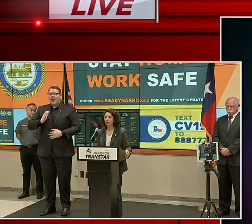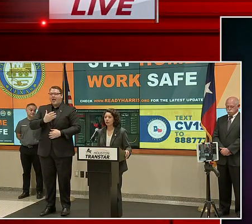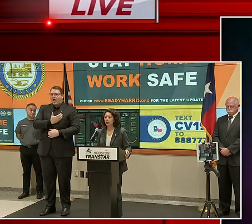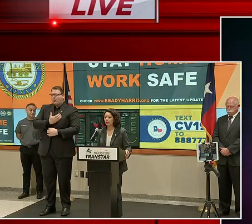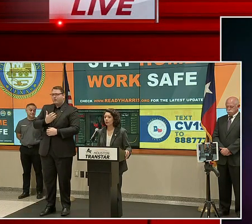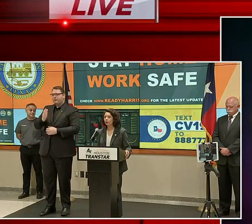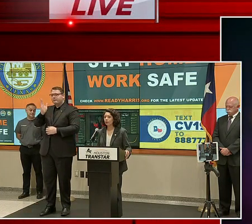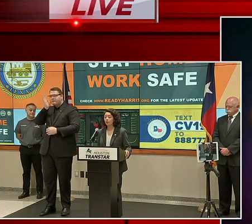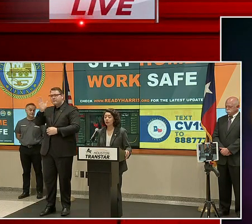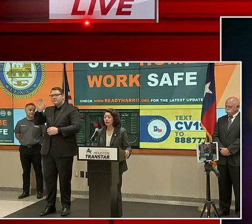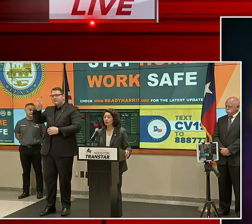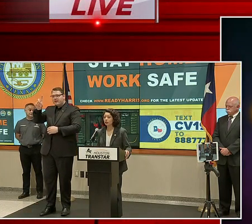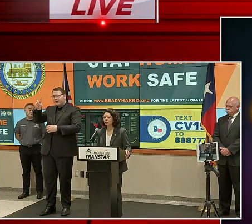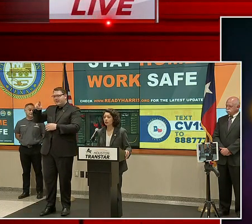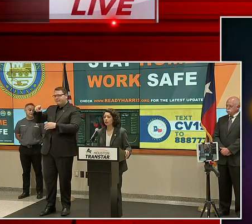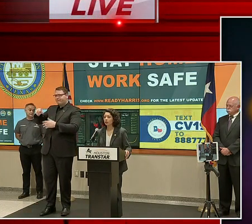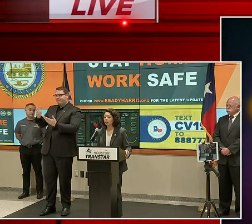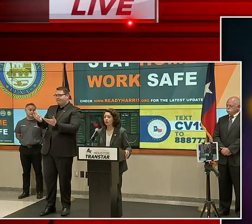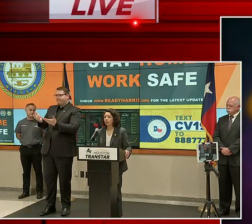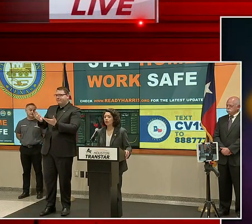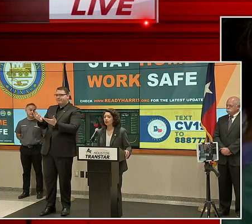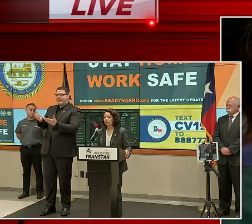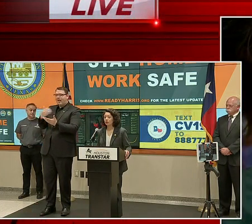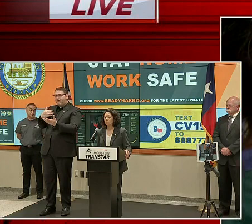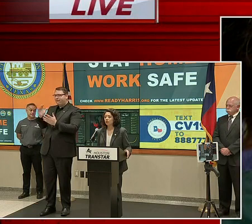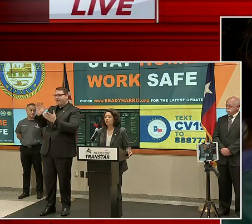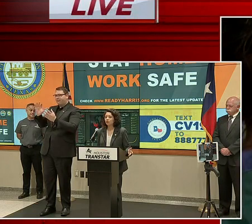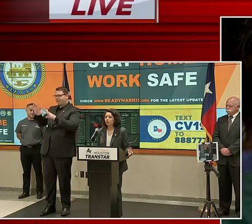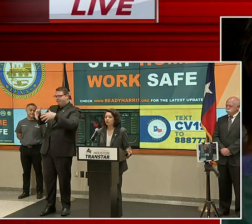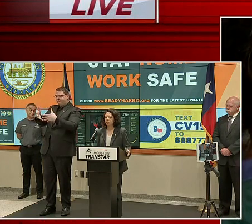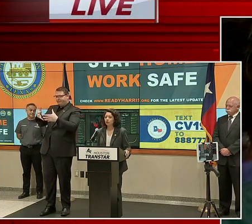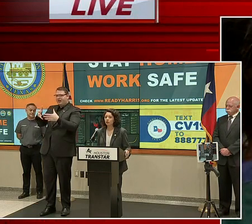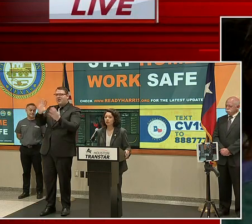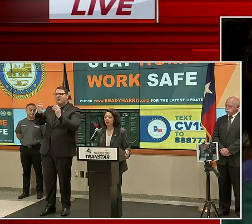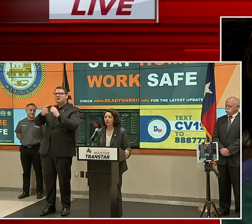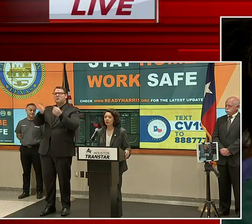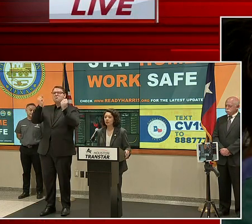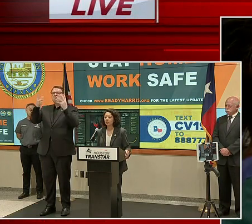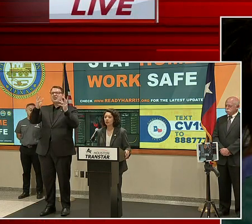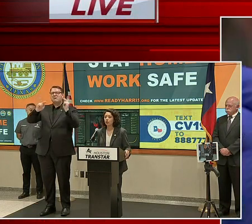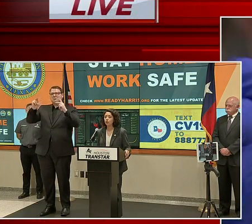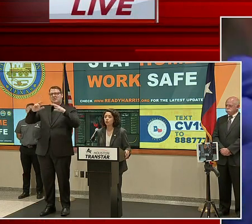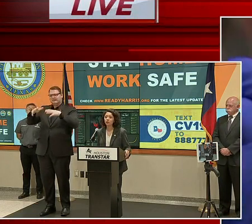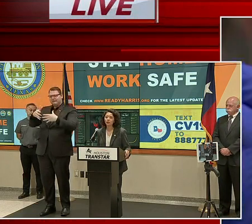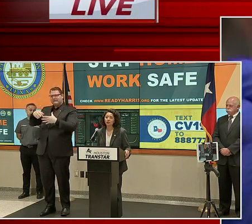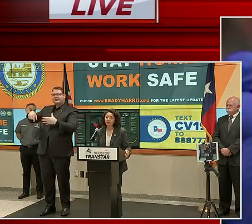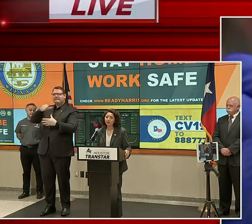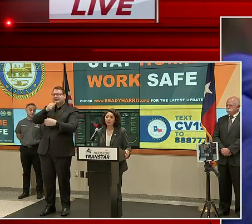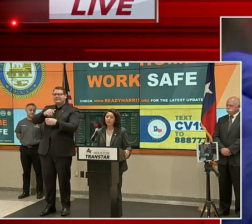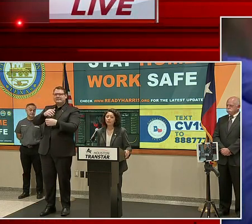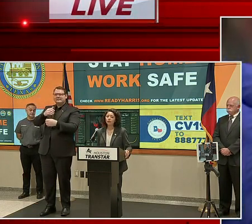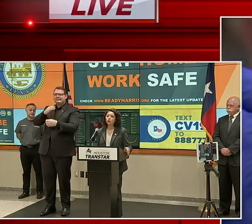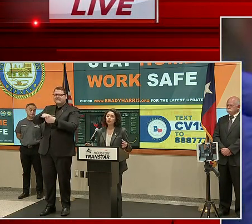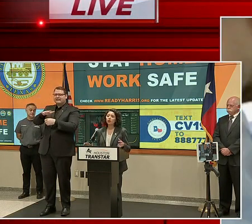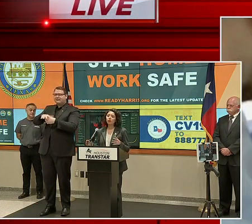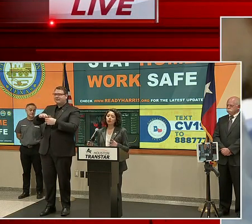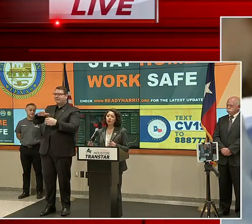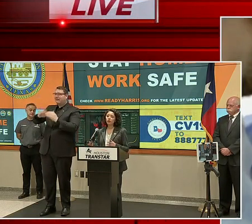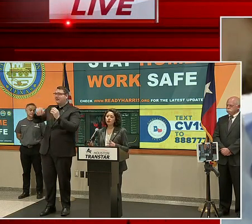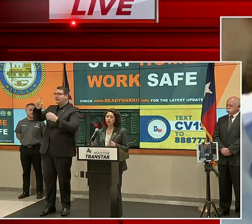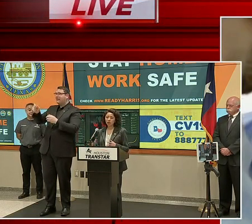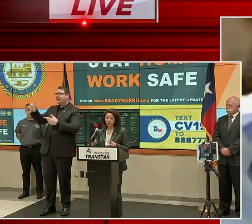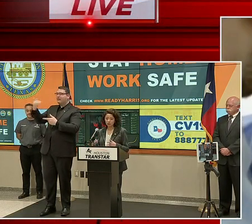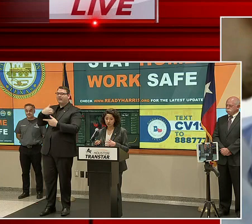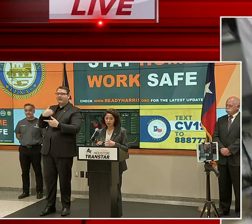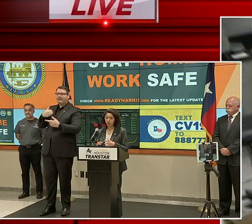beds per capita than Italy. 20% of Harris County is uninsured. We know that we